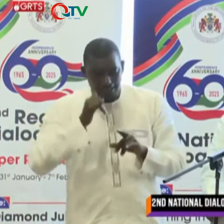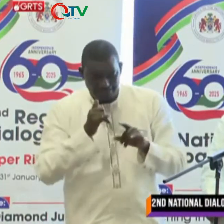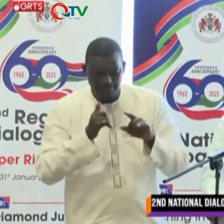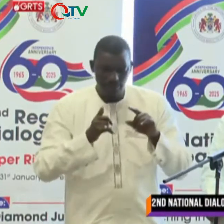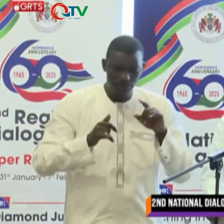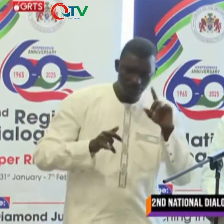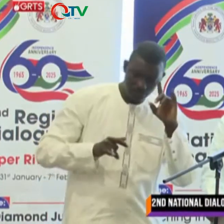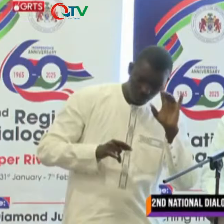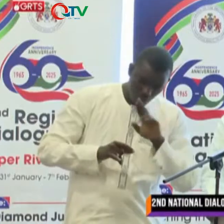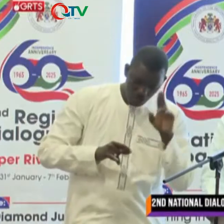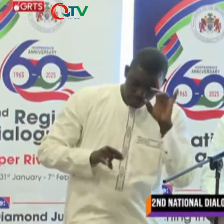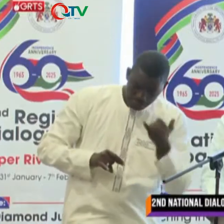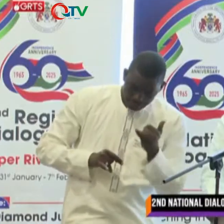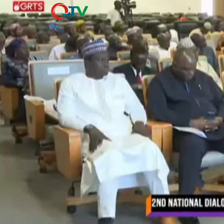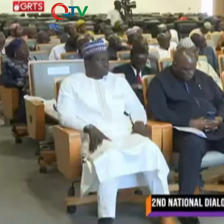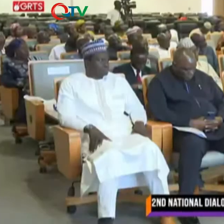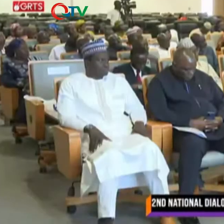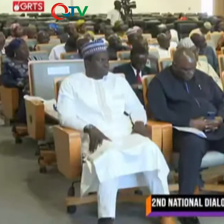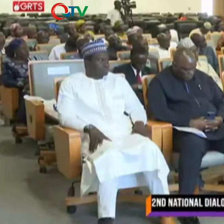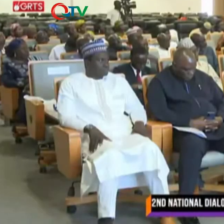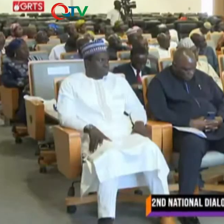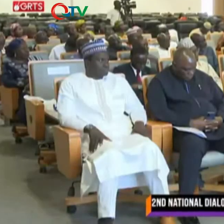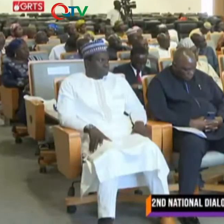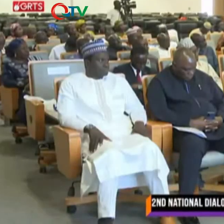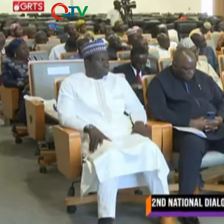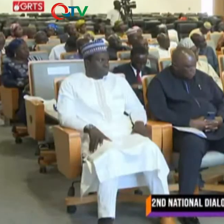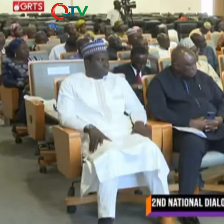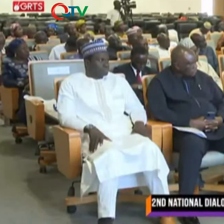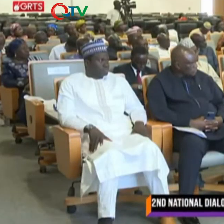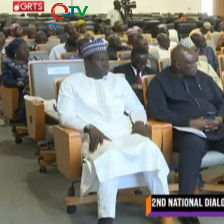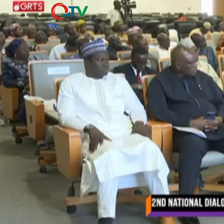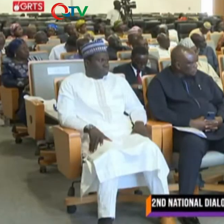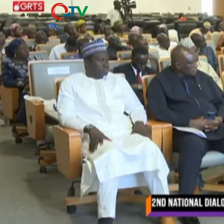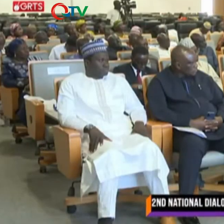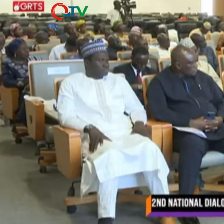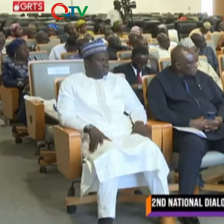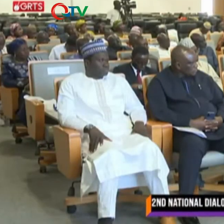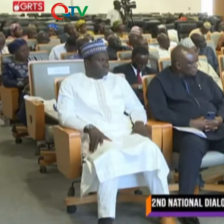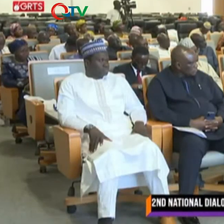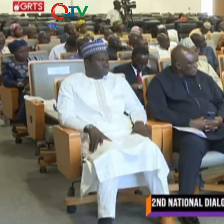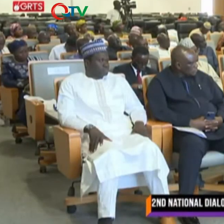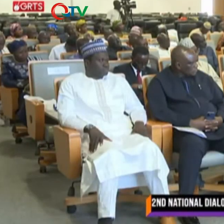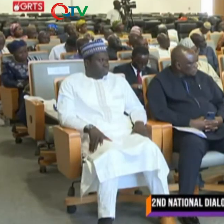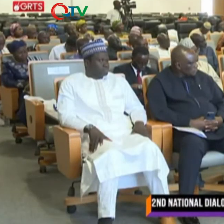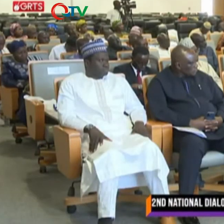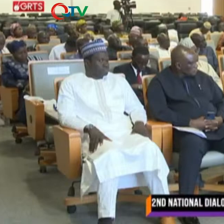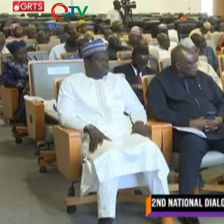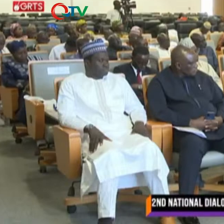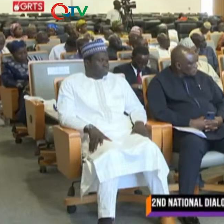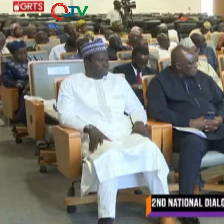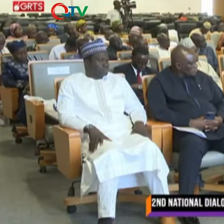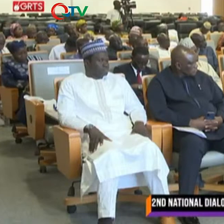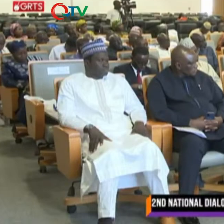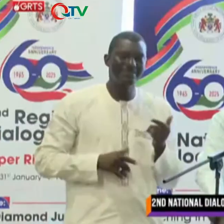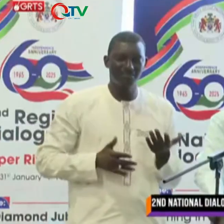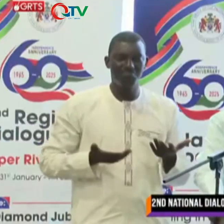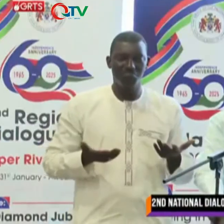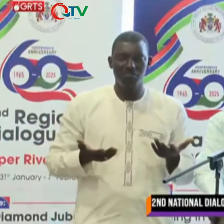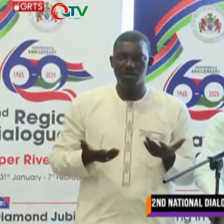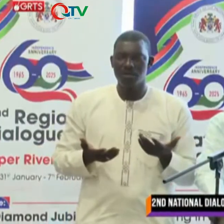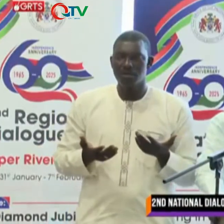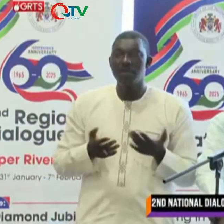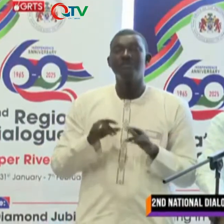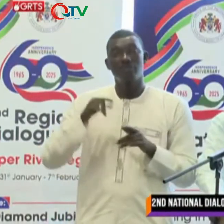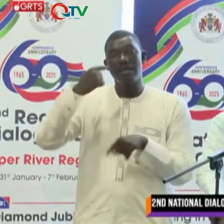and not stubbornly or unreasonably disagreeing to agree. The Gambia is known for its